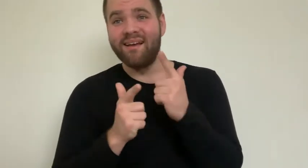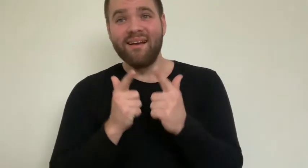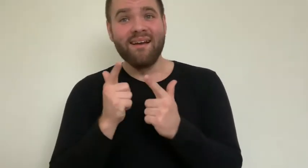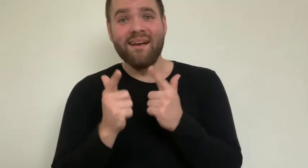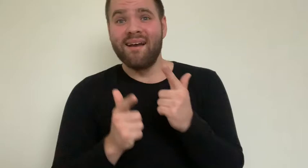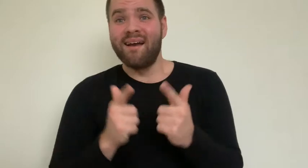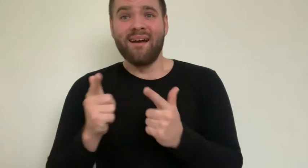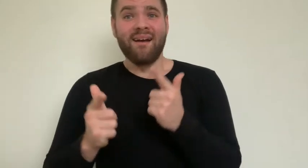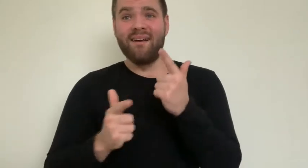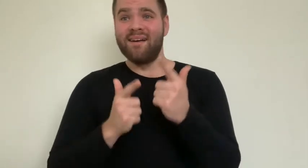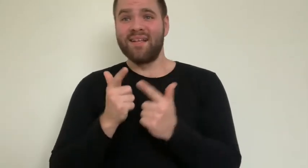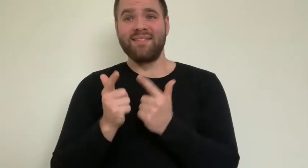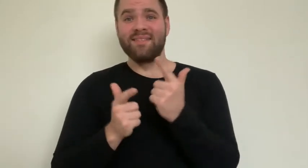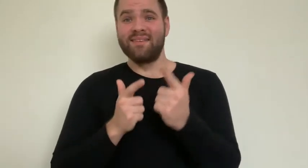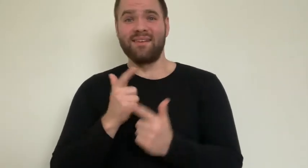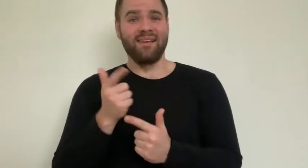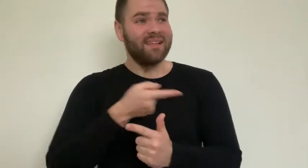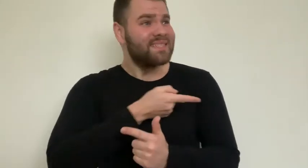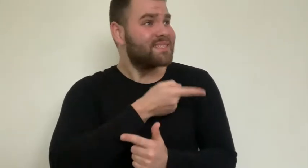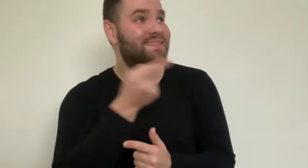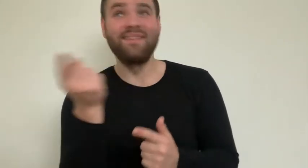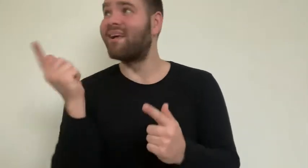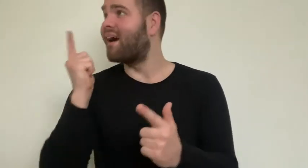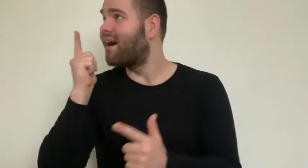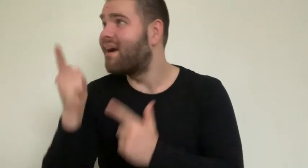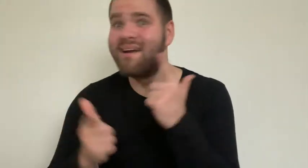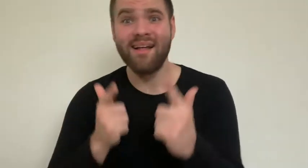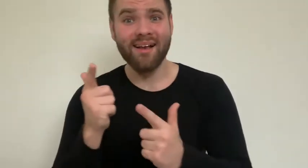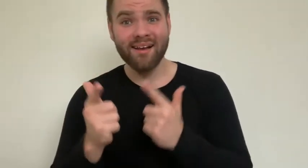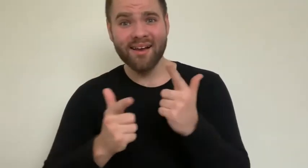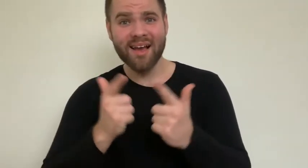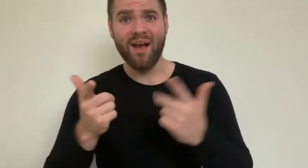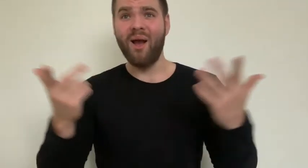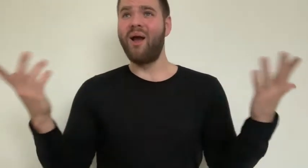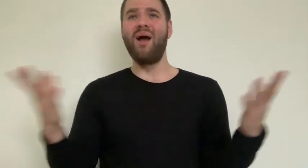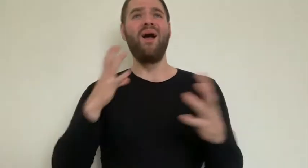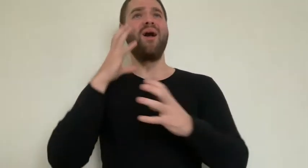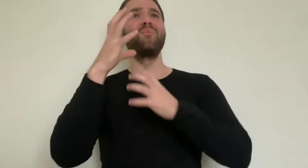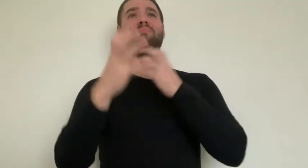things. These are real things. Oh, what a